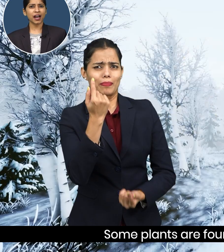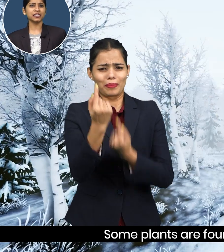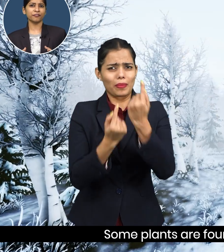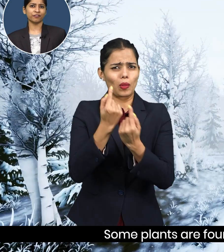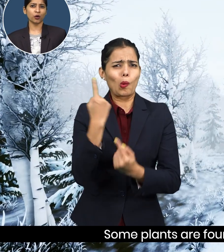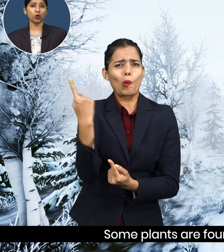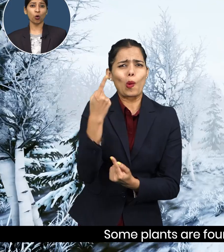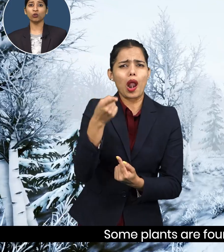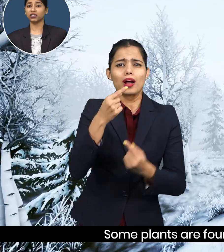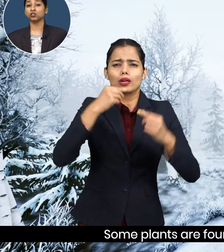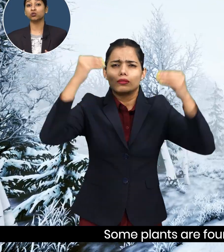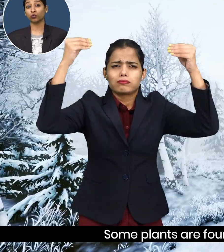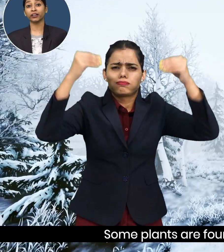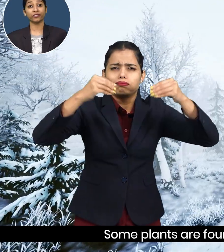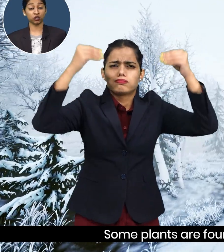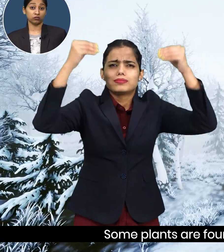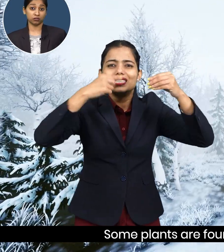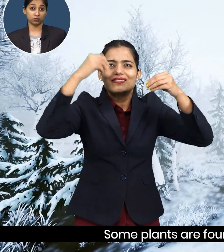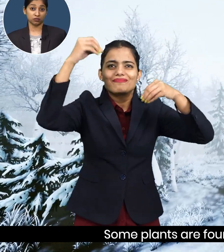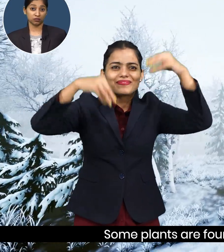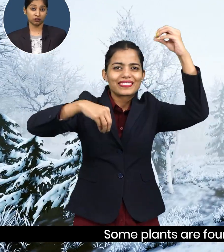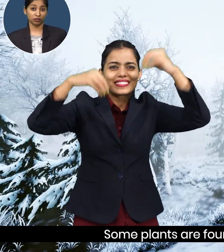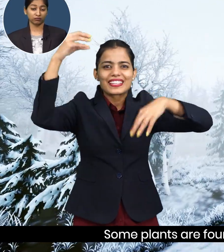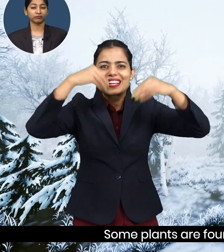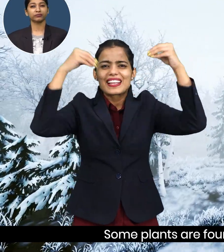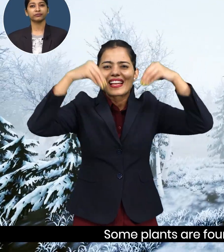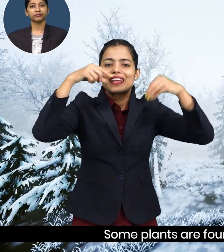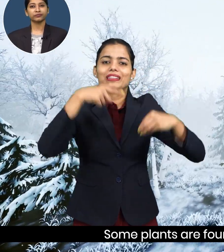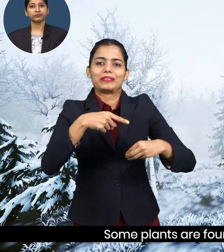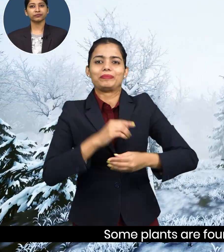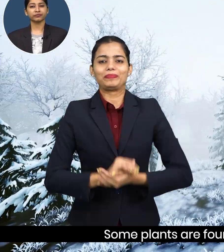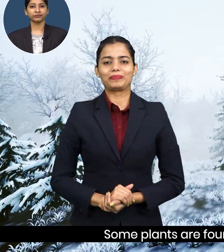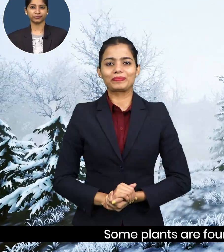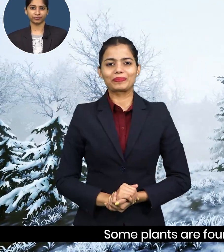Some plants are found only in snowy regions.